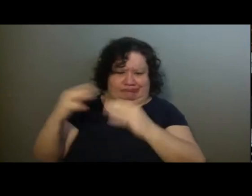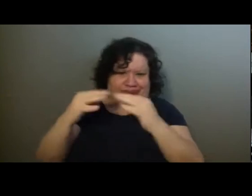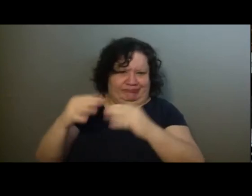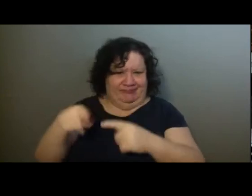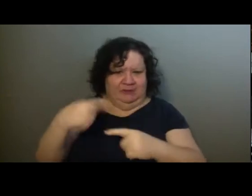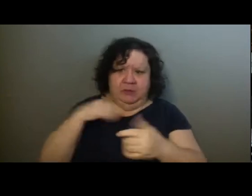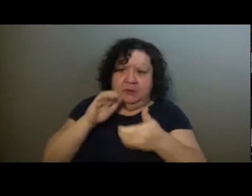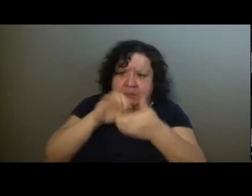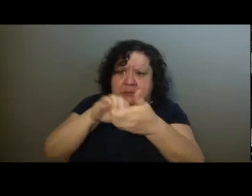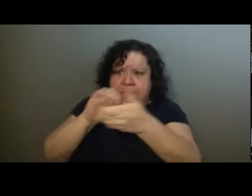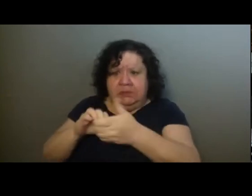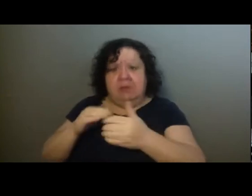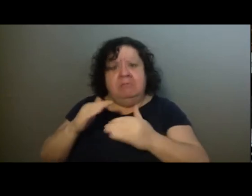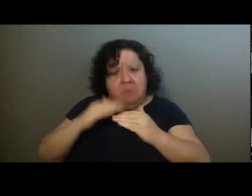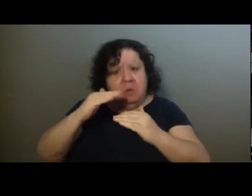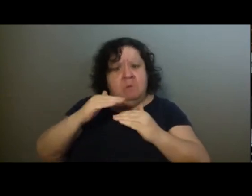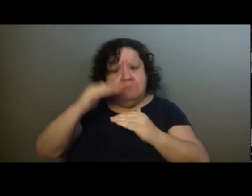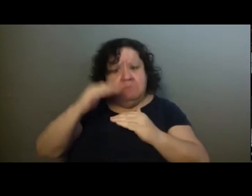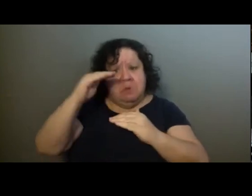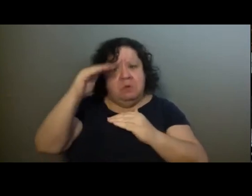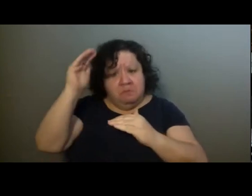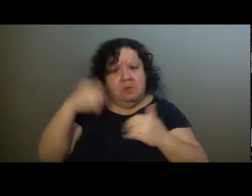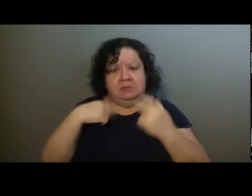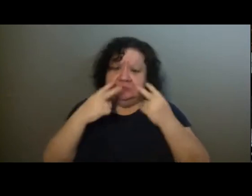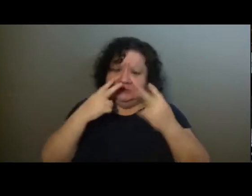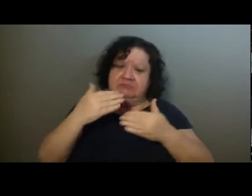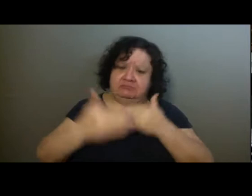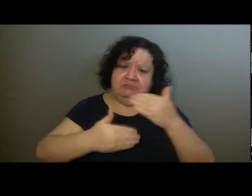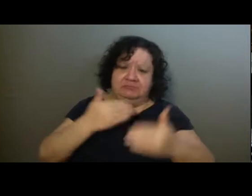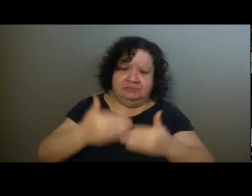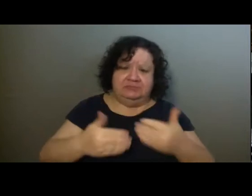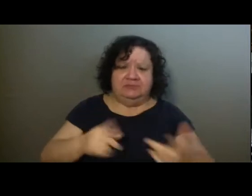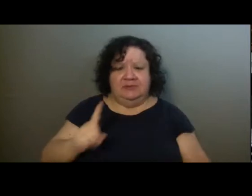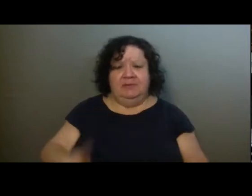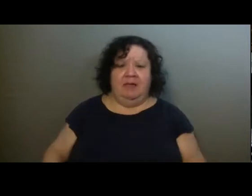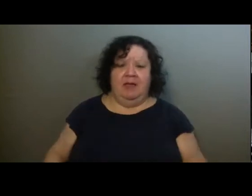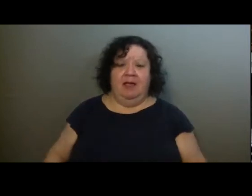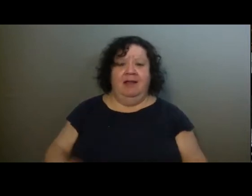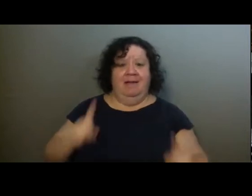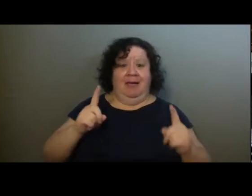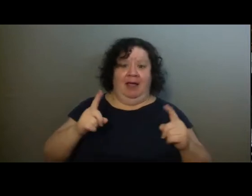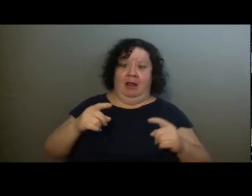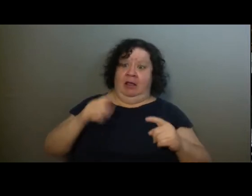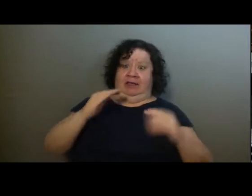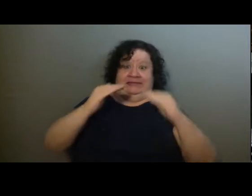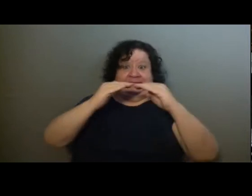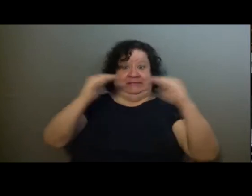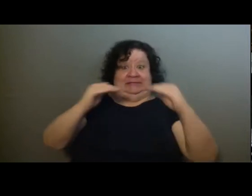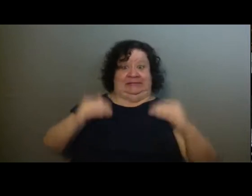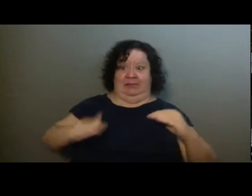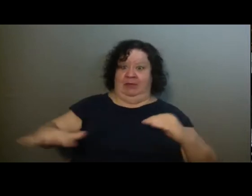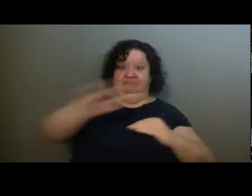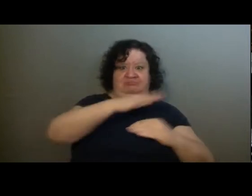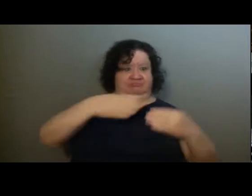most of it is on person to person and the political will and the commitment by those that are actually implementing these